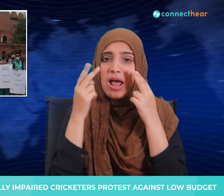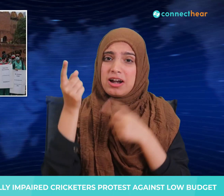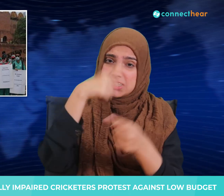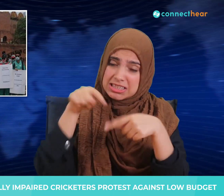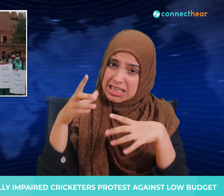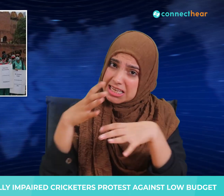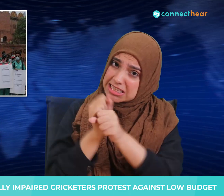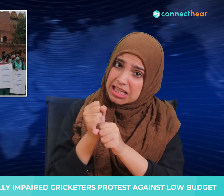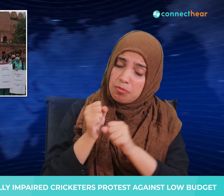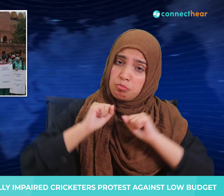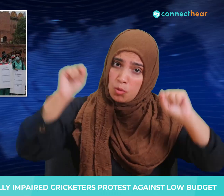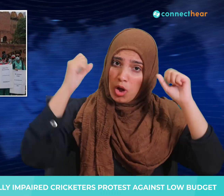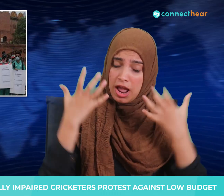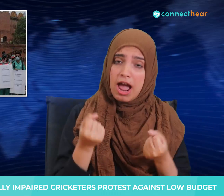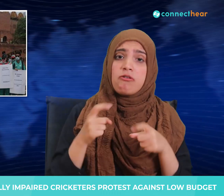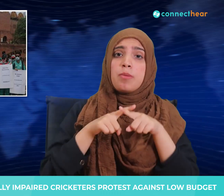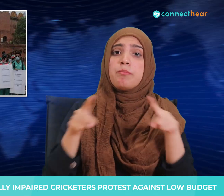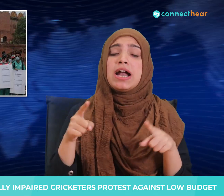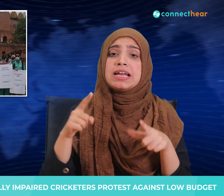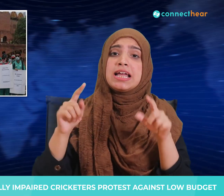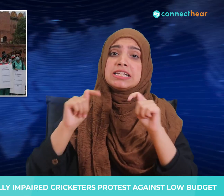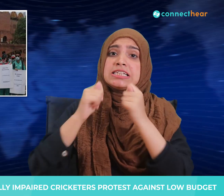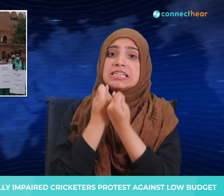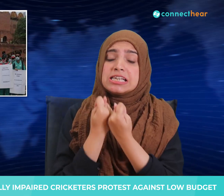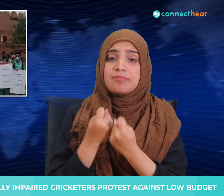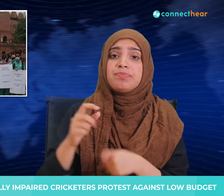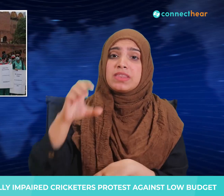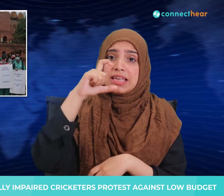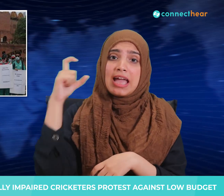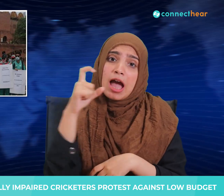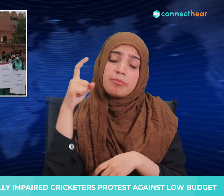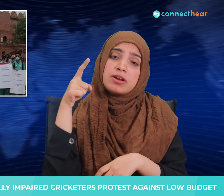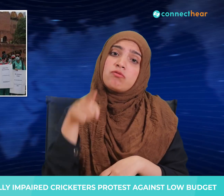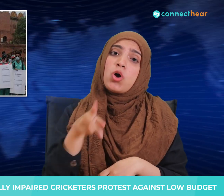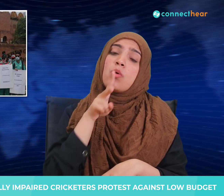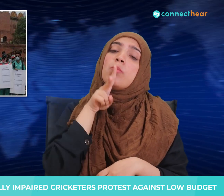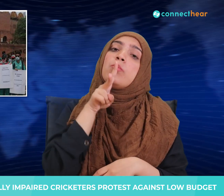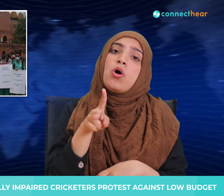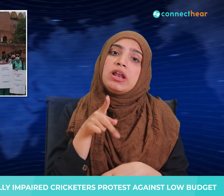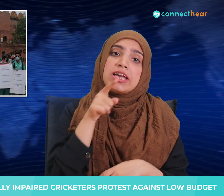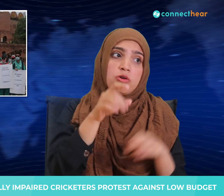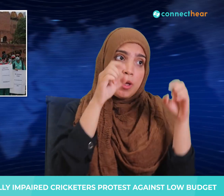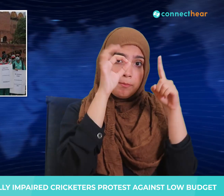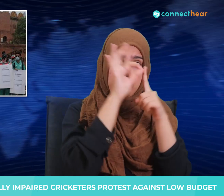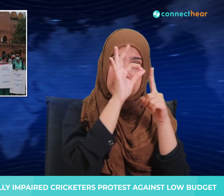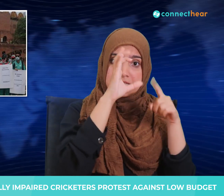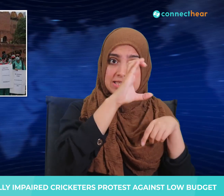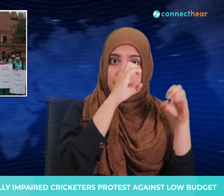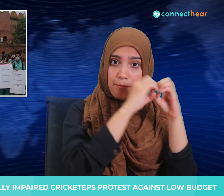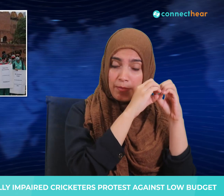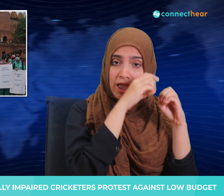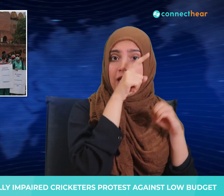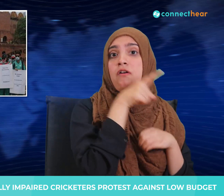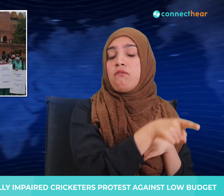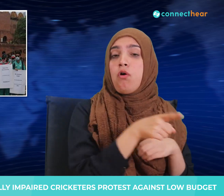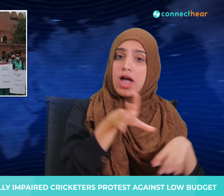after team captain Nisar Ali informed them that PCB had accepted their demand to increase the budget by